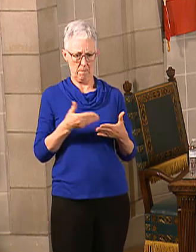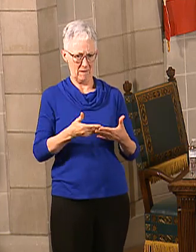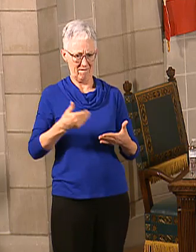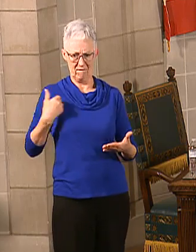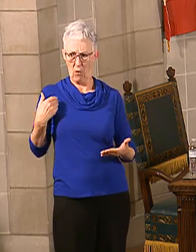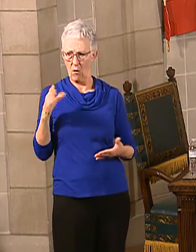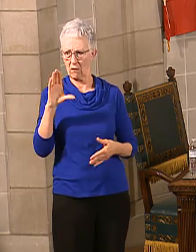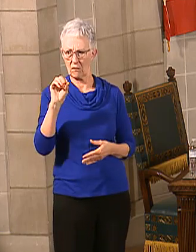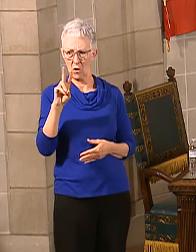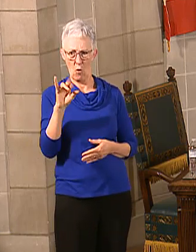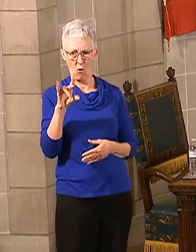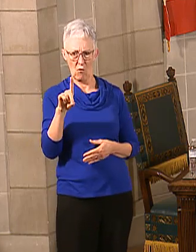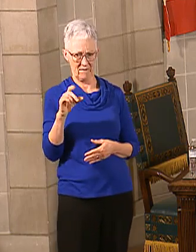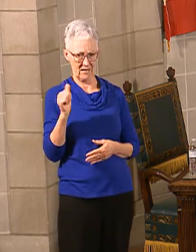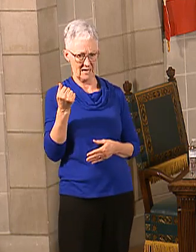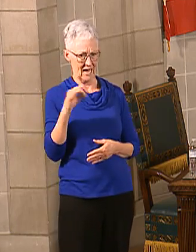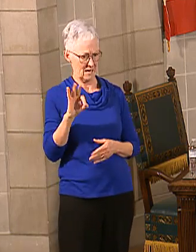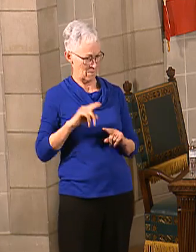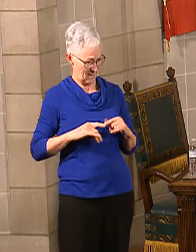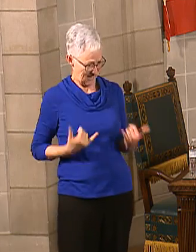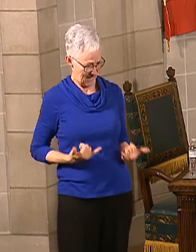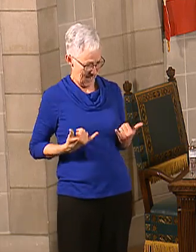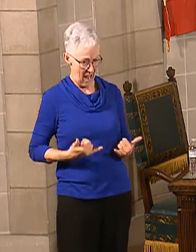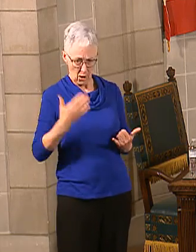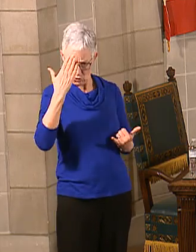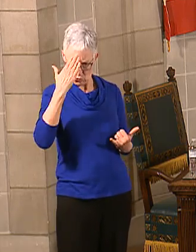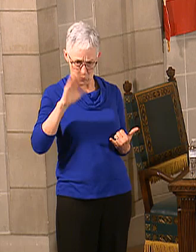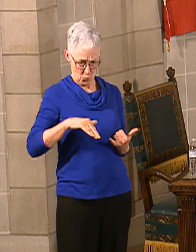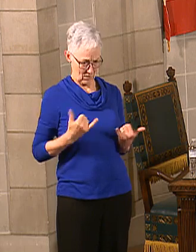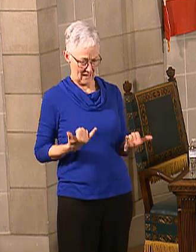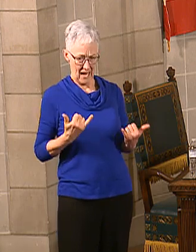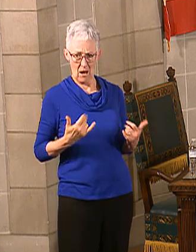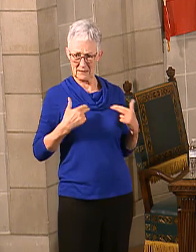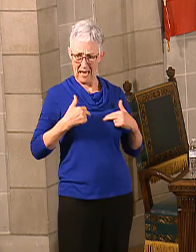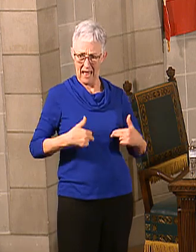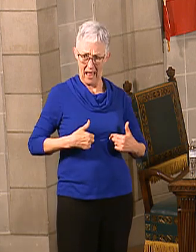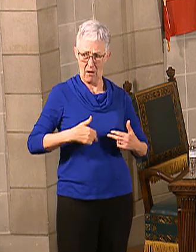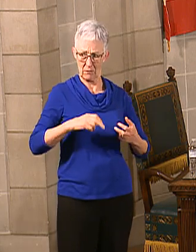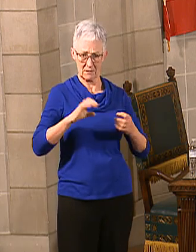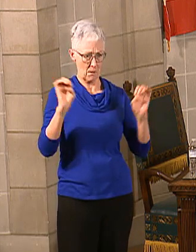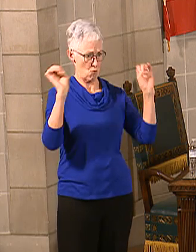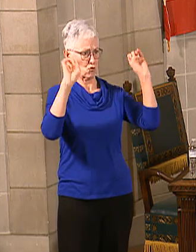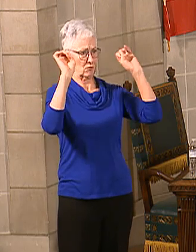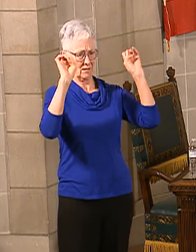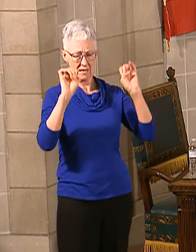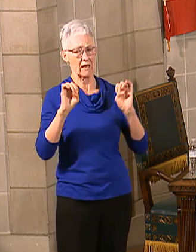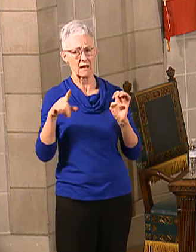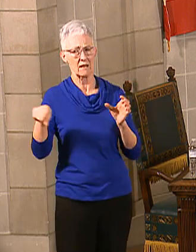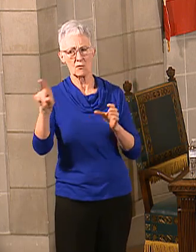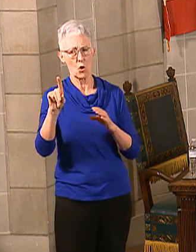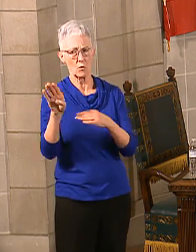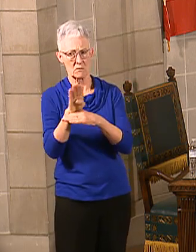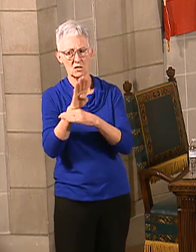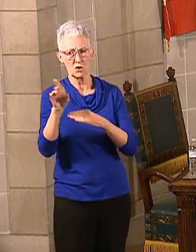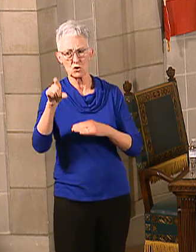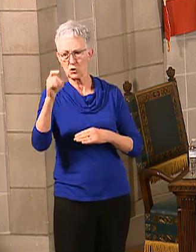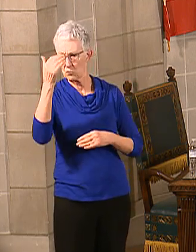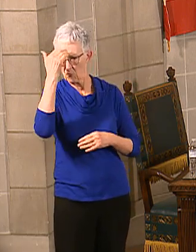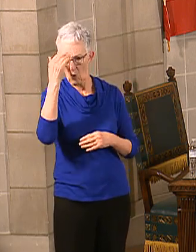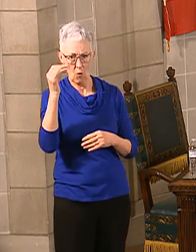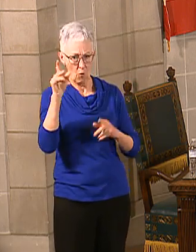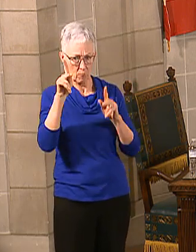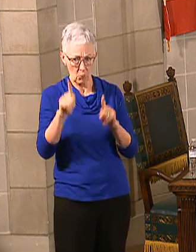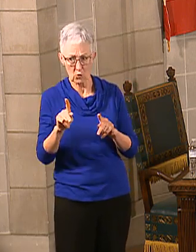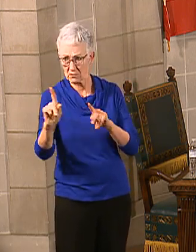And especially now when we've got a health emergency, you should be doing this. So please, do that. Send people home when they're sick.